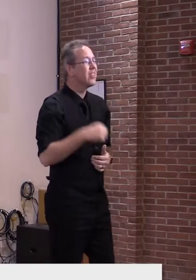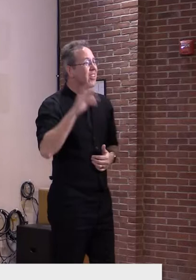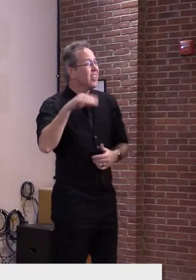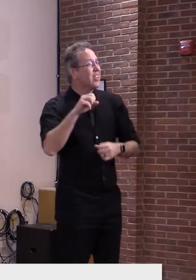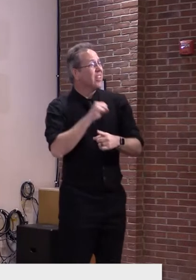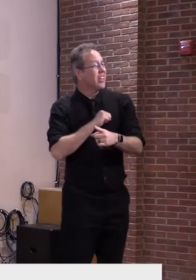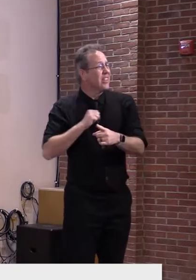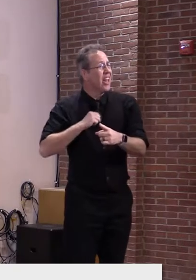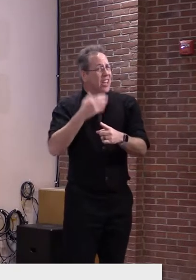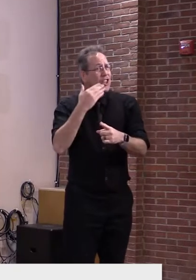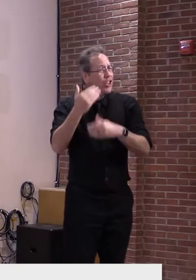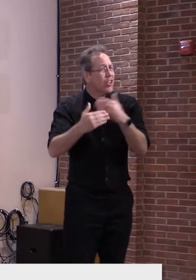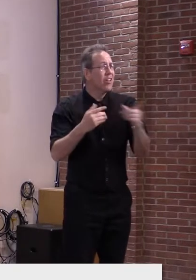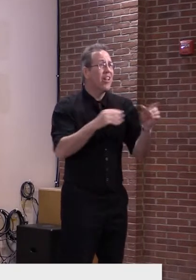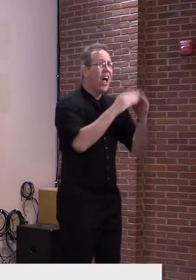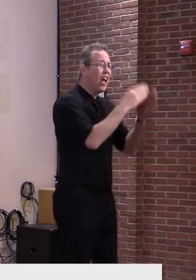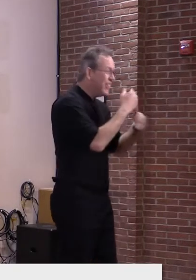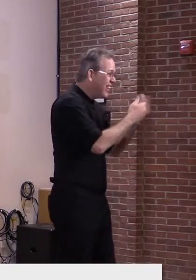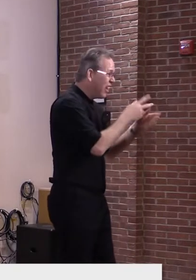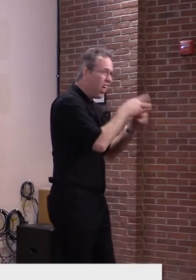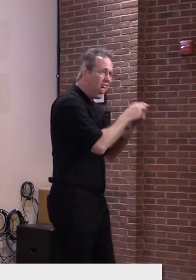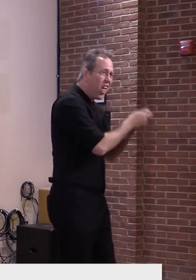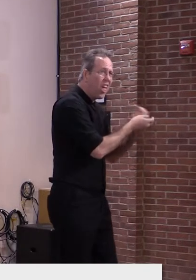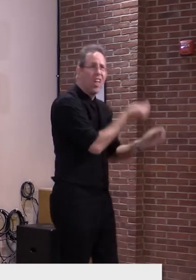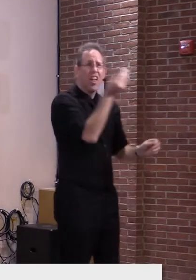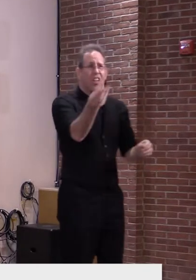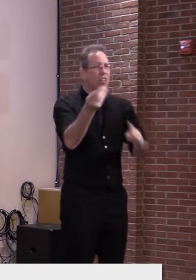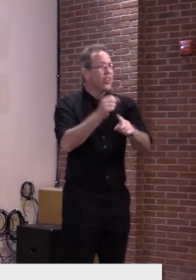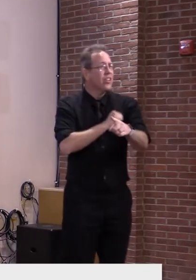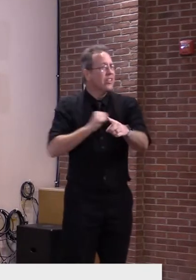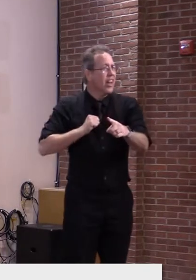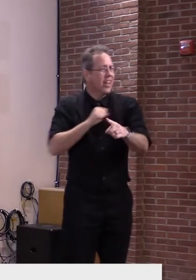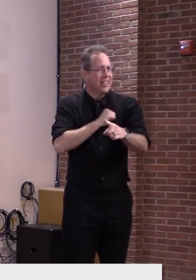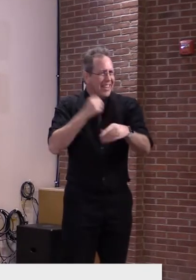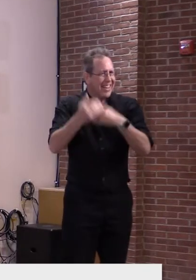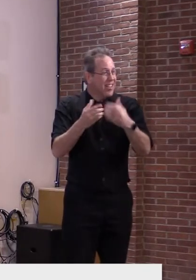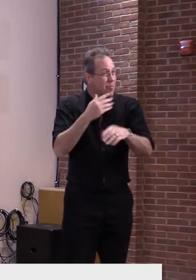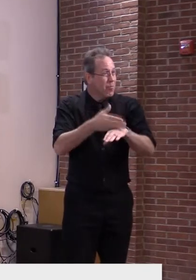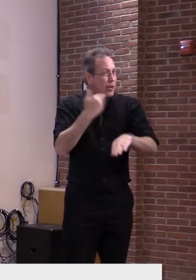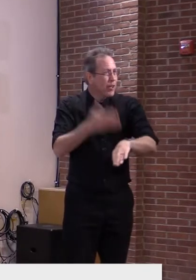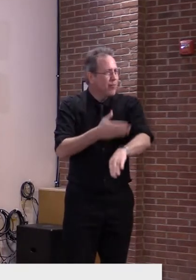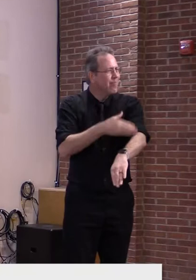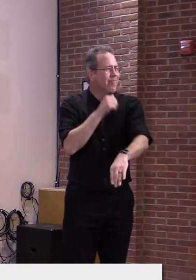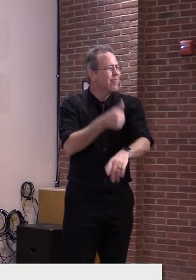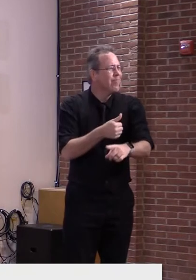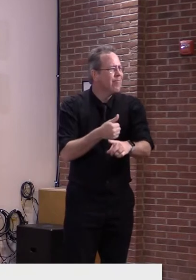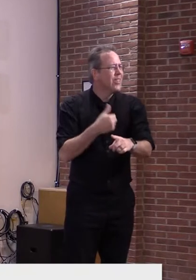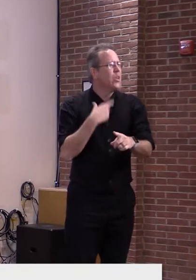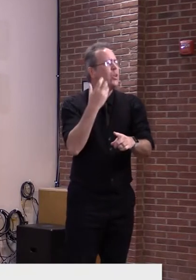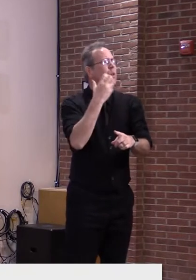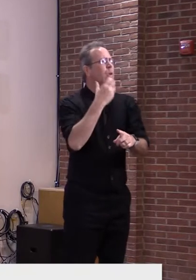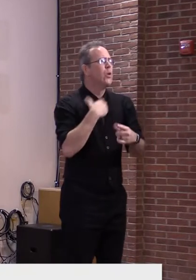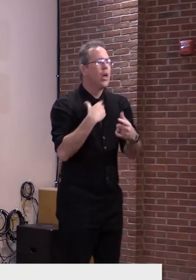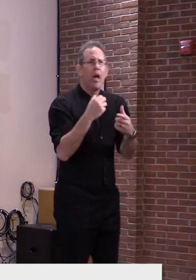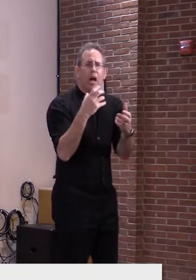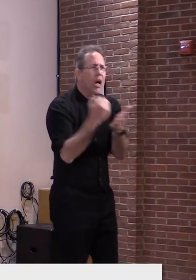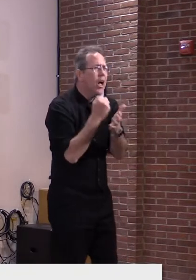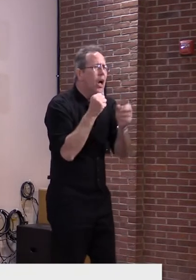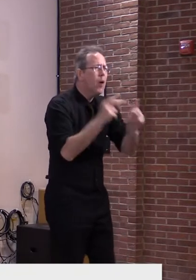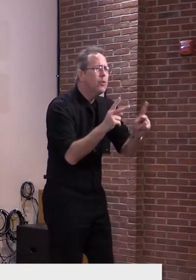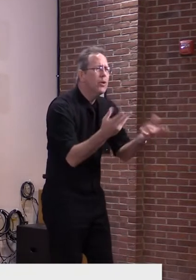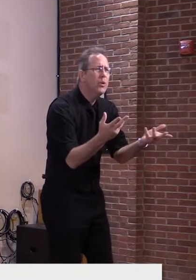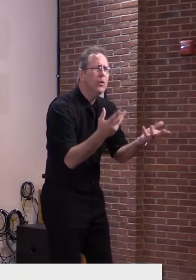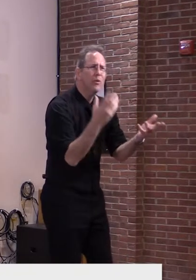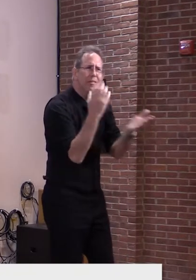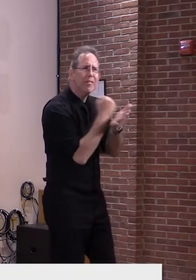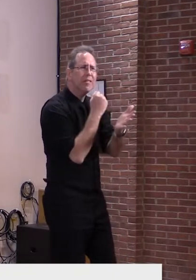direction, it still doesn't make the most of the unprecedented opportunity we have before us. But fortunately,